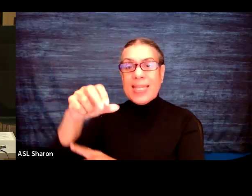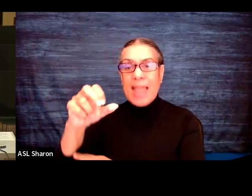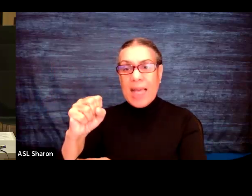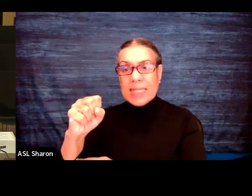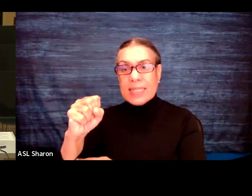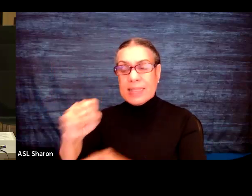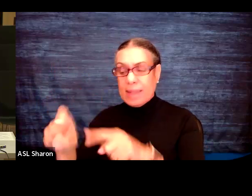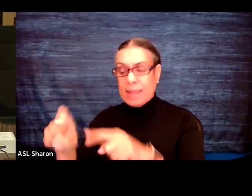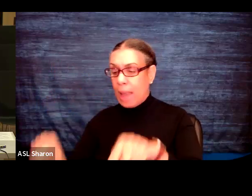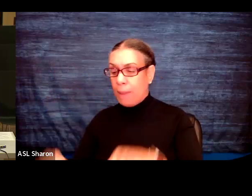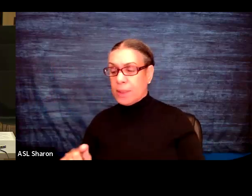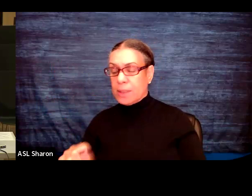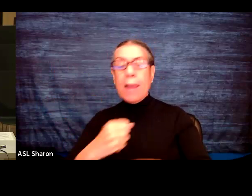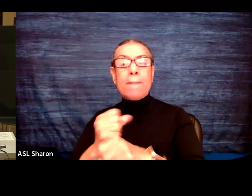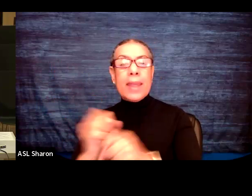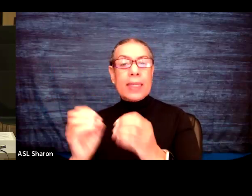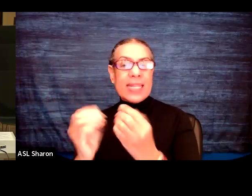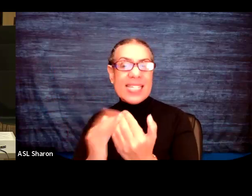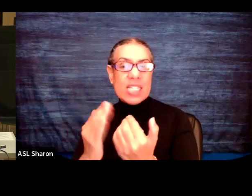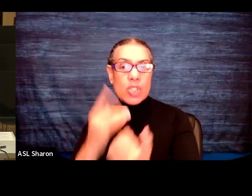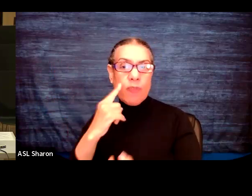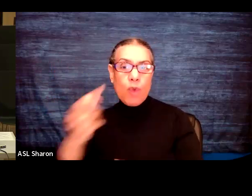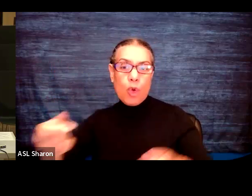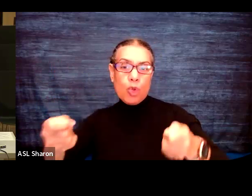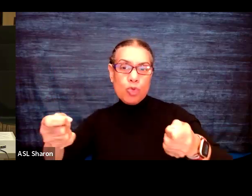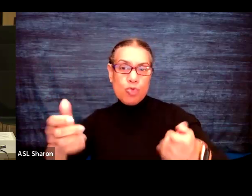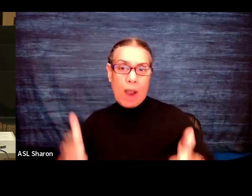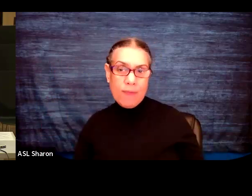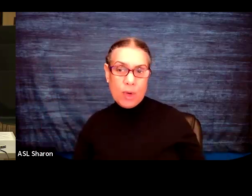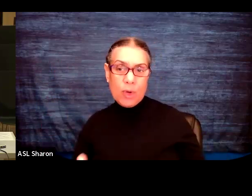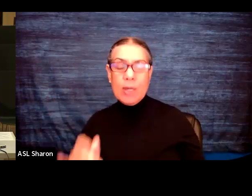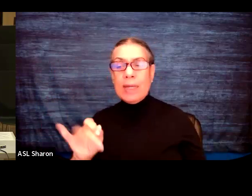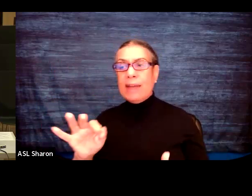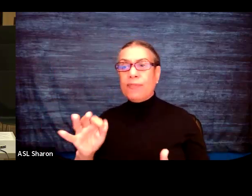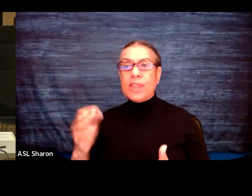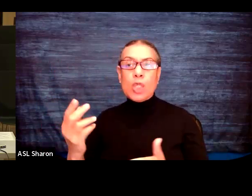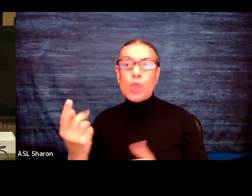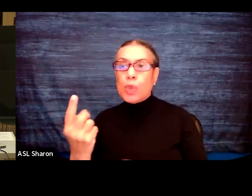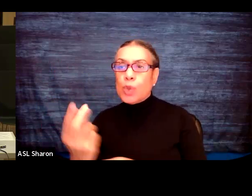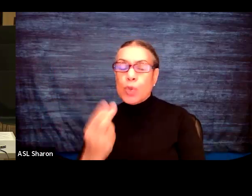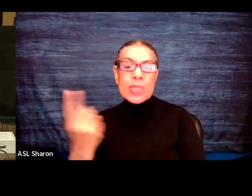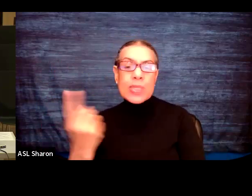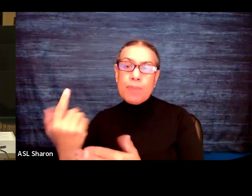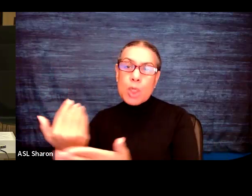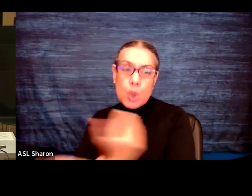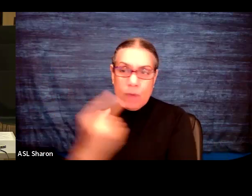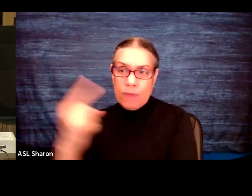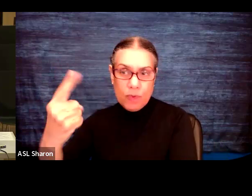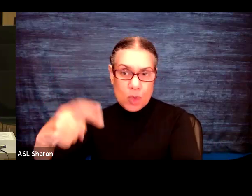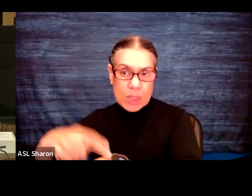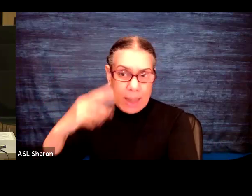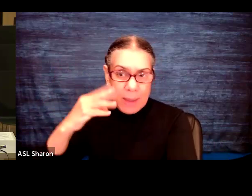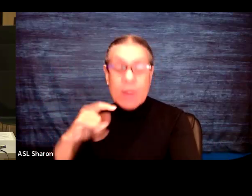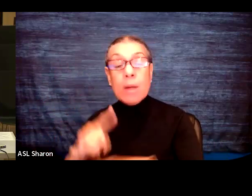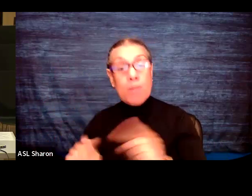tablets that, make things easier for the drivers, particularly when they're doing something new for the first time. So we are seeing that